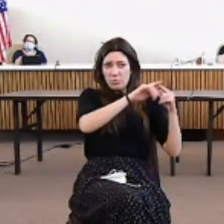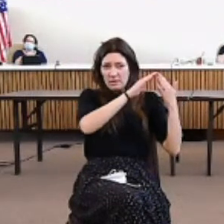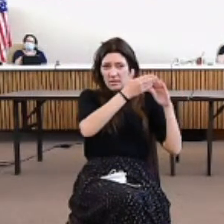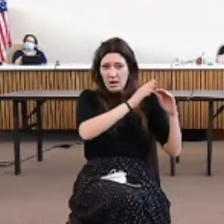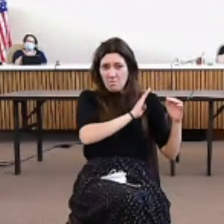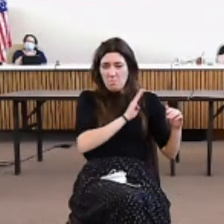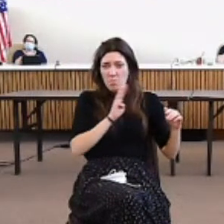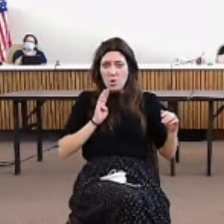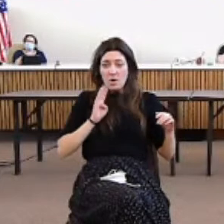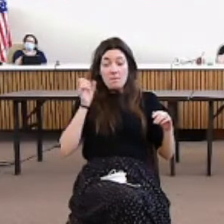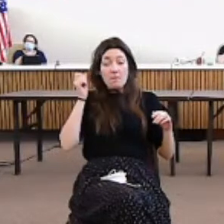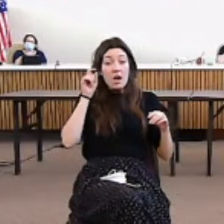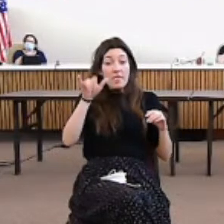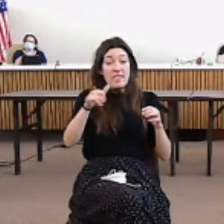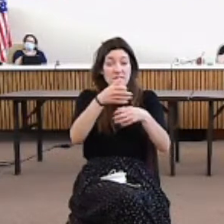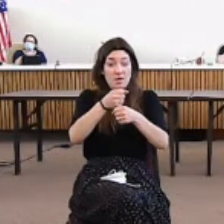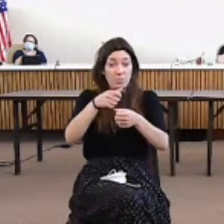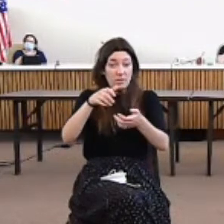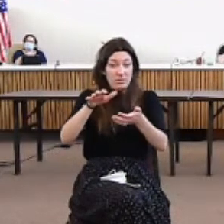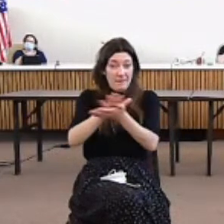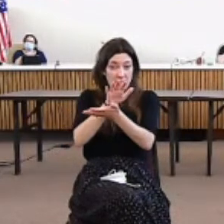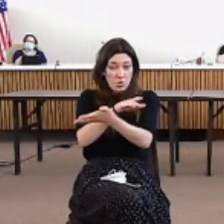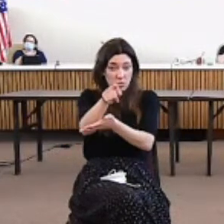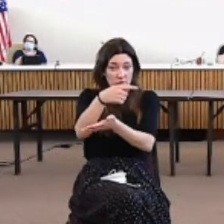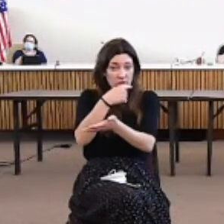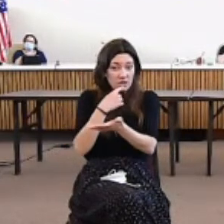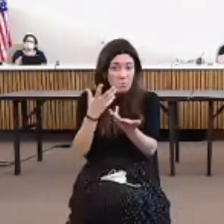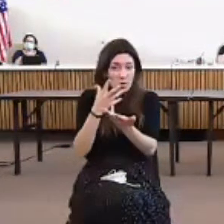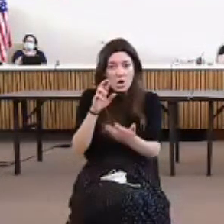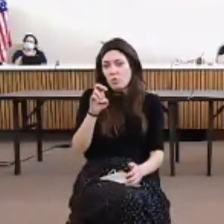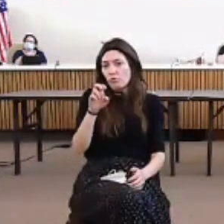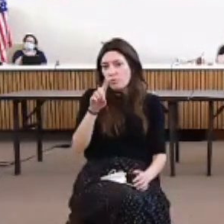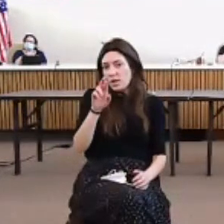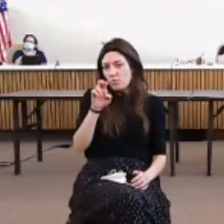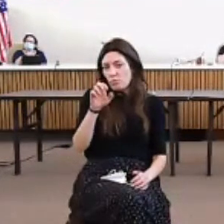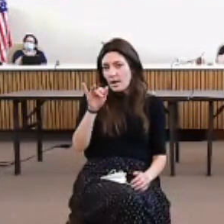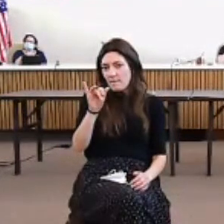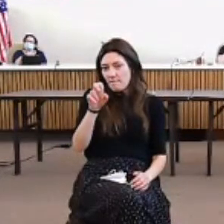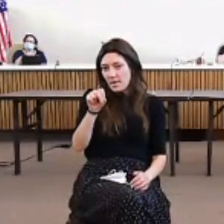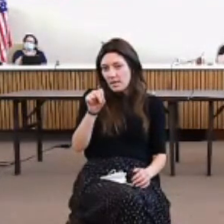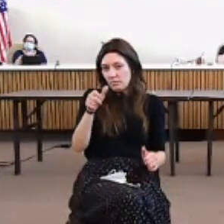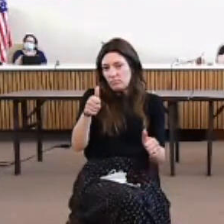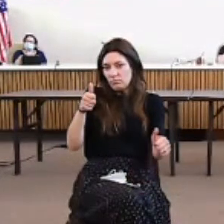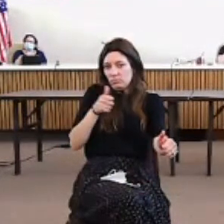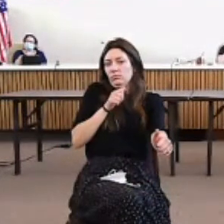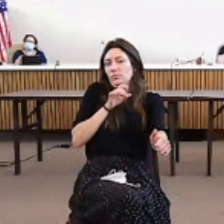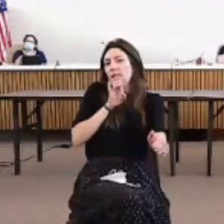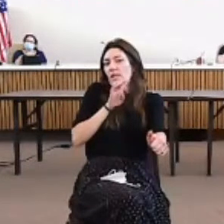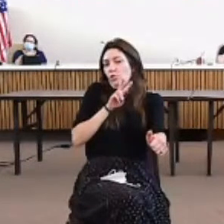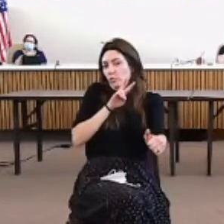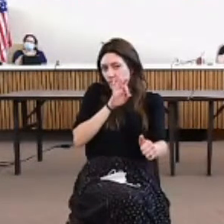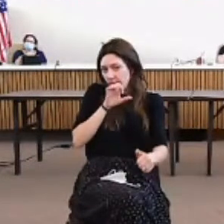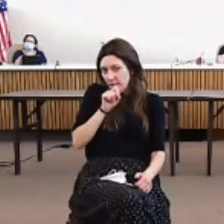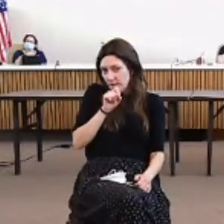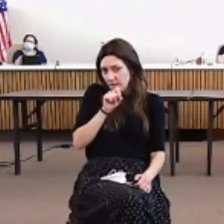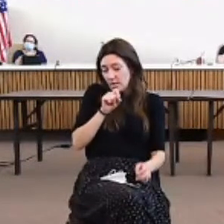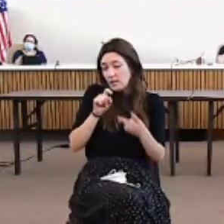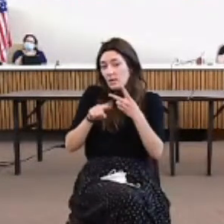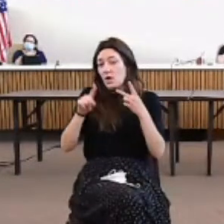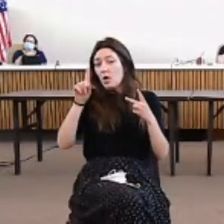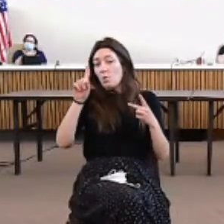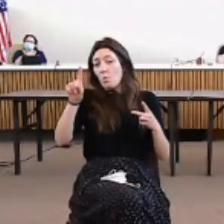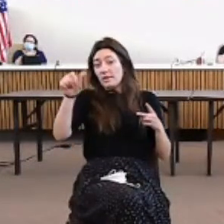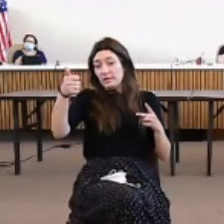but just in summary, the Red Robin is set back 82 feet. The 110 grill is